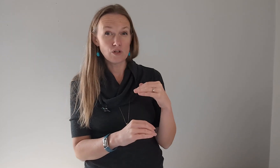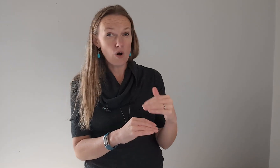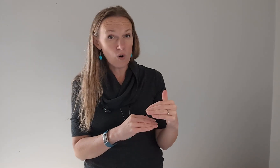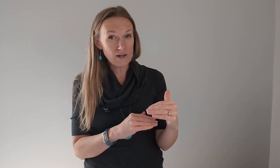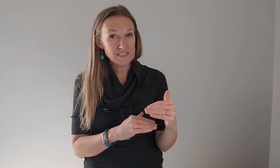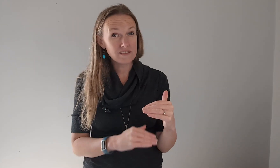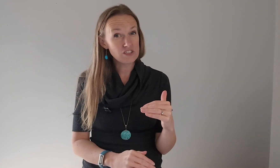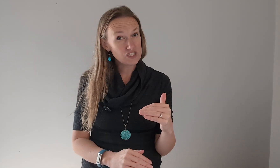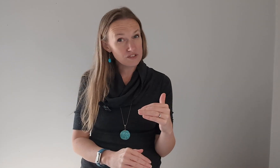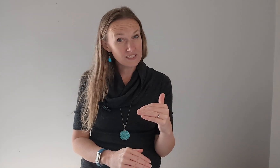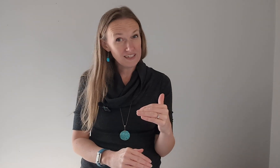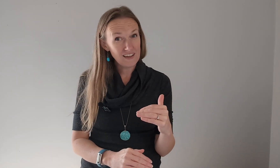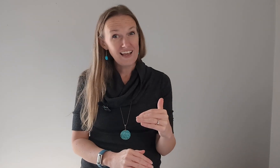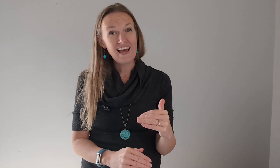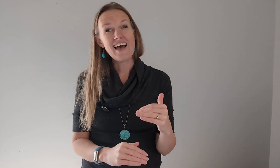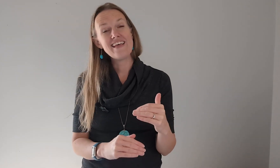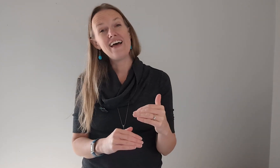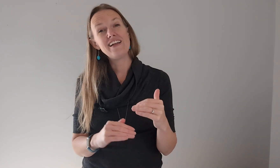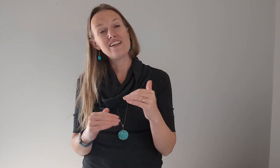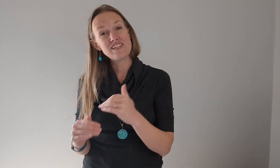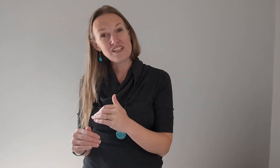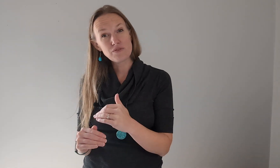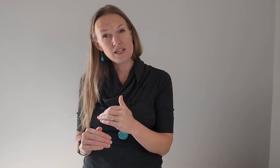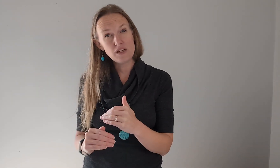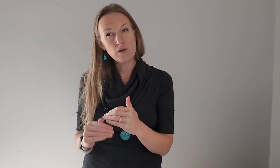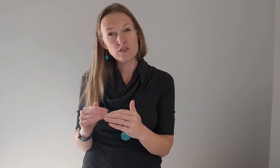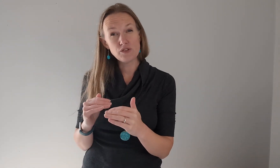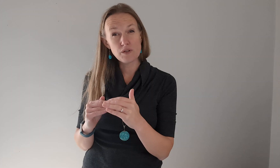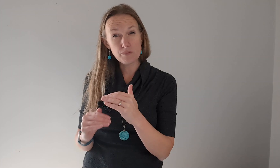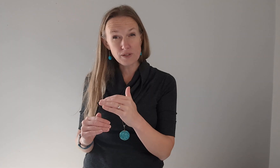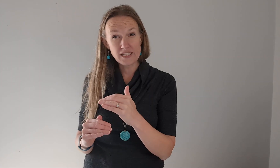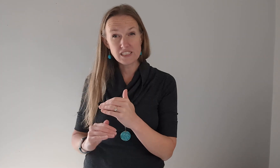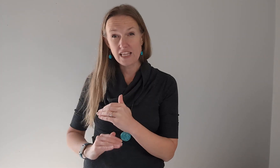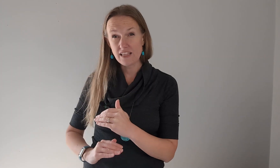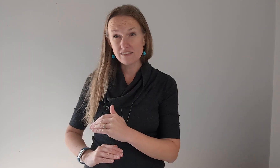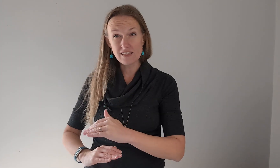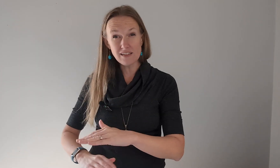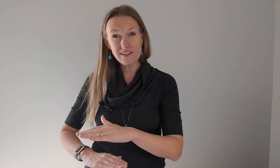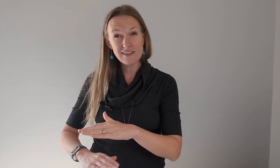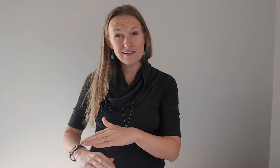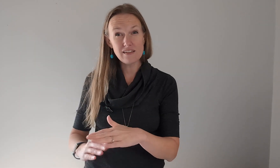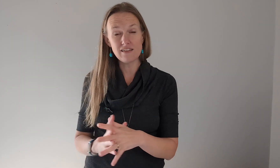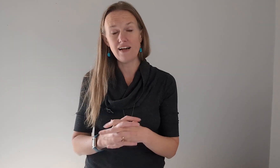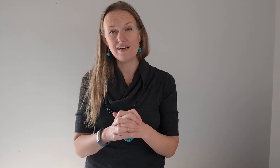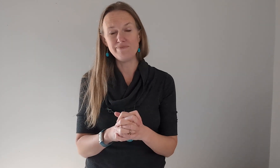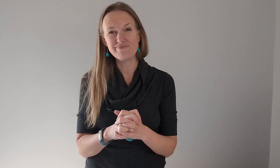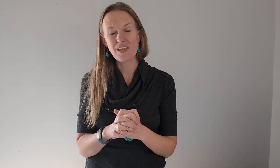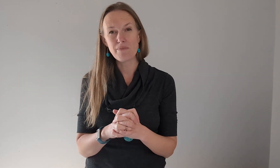the chorus in verse 3. And then day 3, we will do the bridge. And then there's a little part